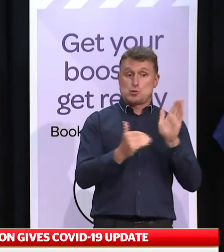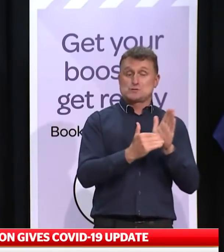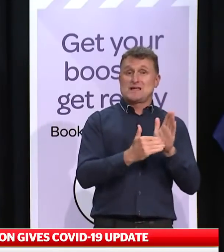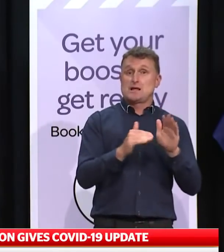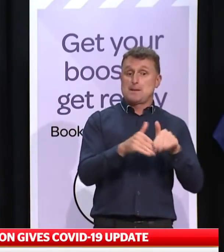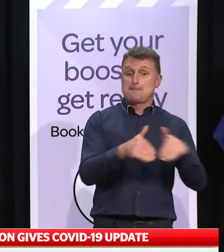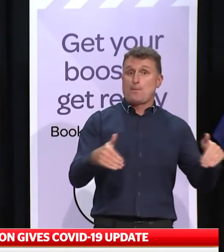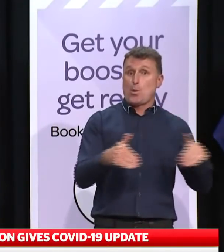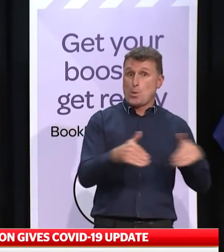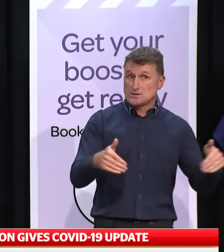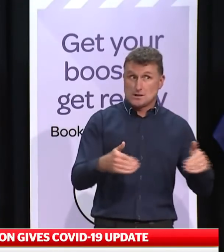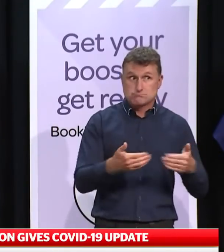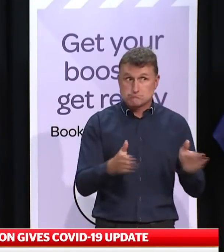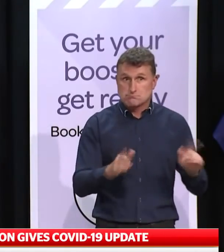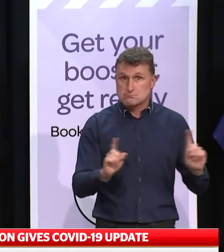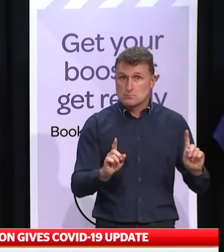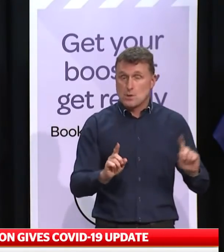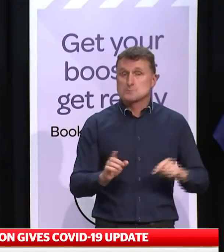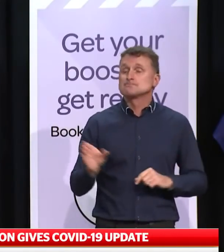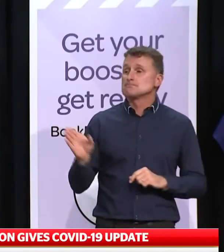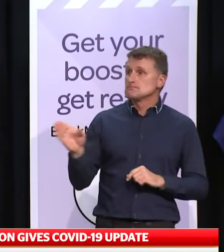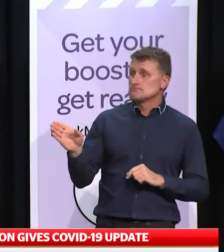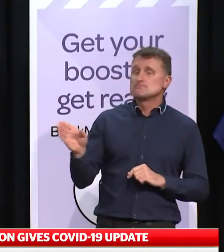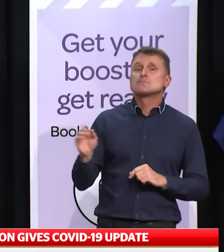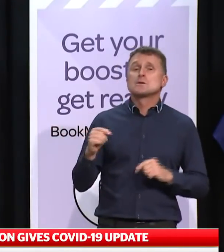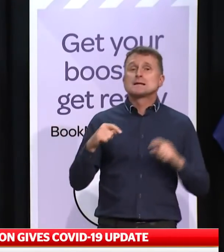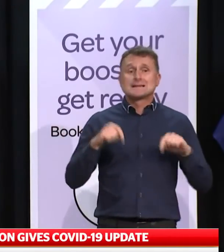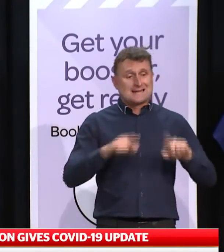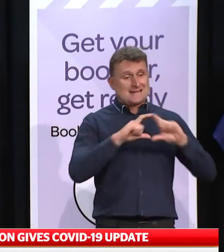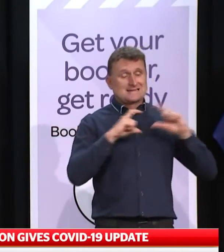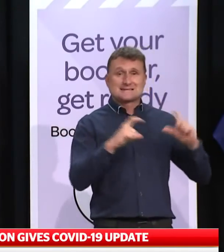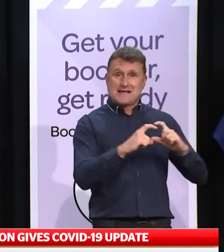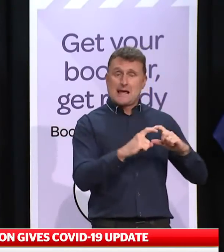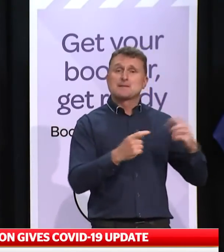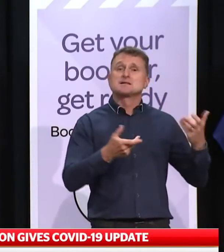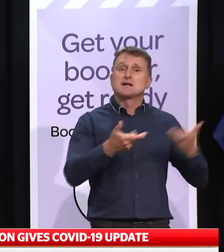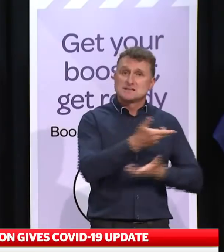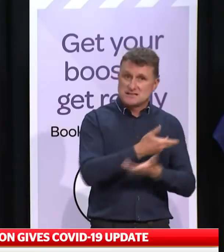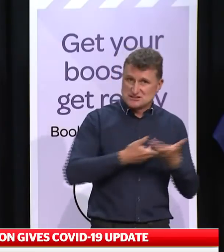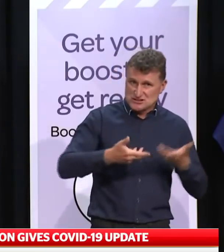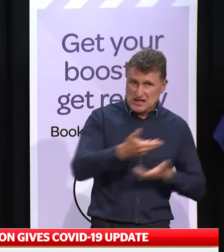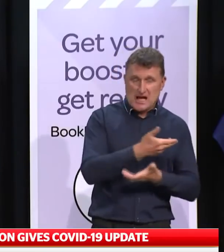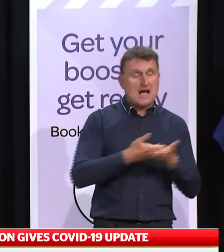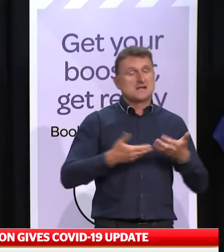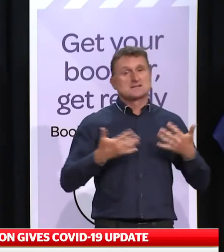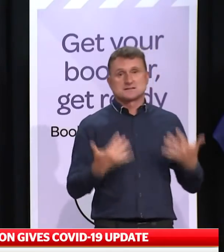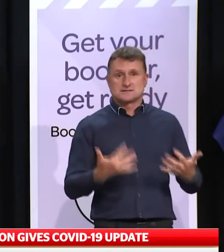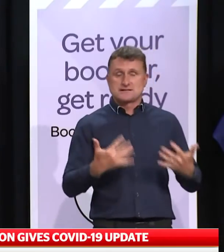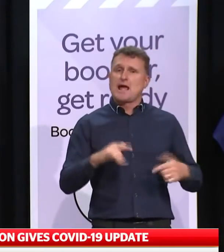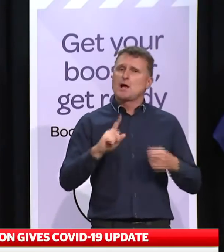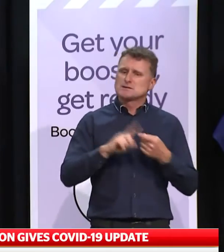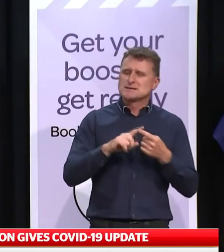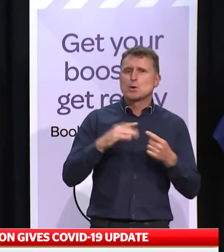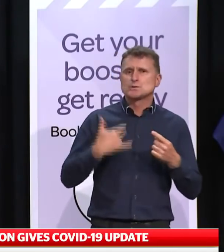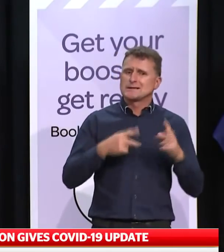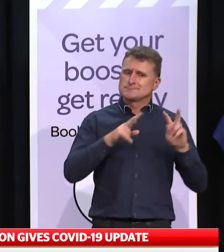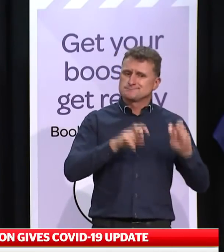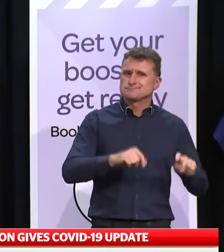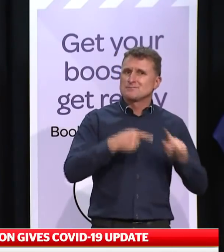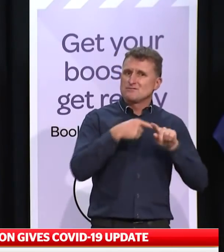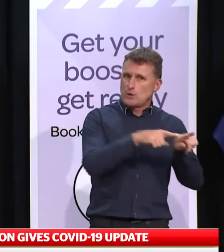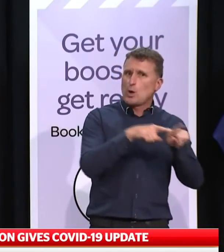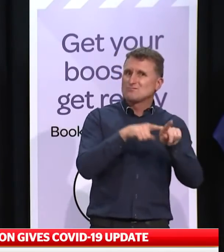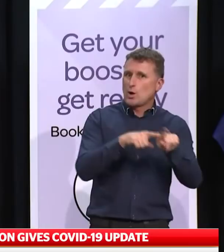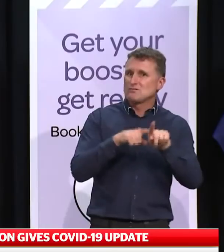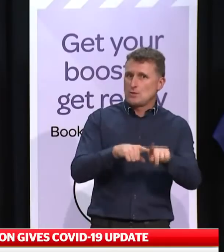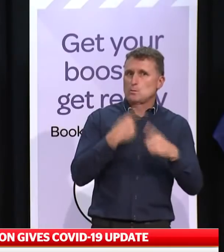paper was discussed at Cabinet today, as is often the case when it comes to Cabinet decisions. There are things that need to be followed up from that, and that will be done.